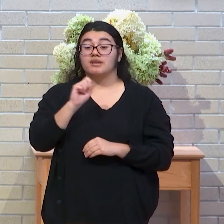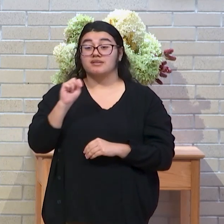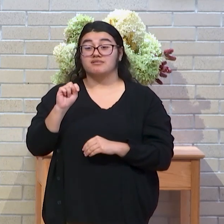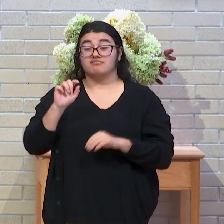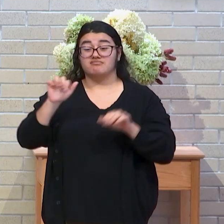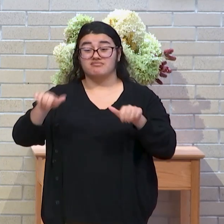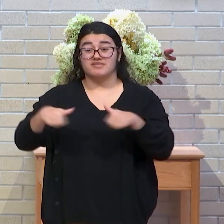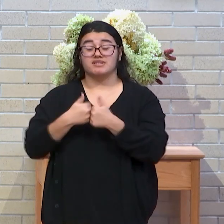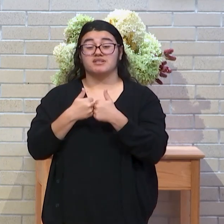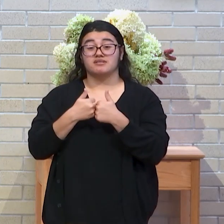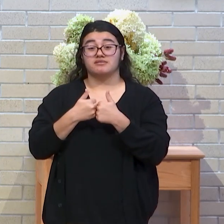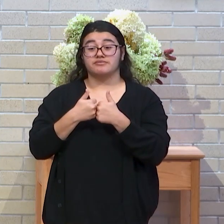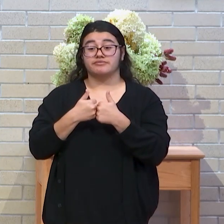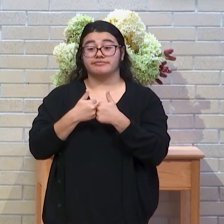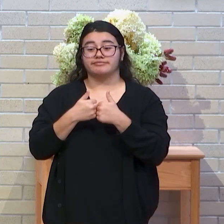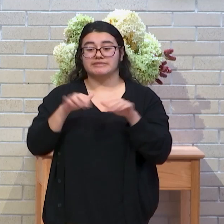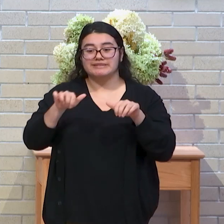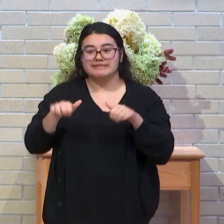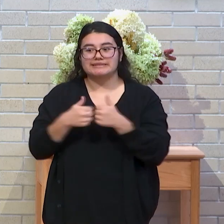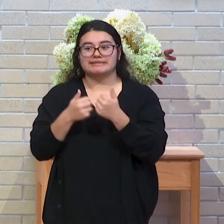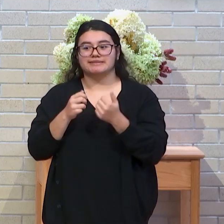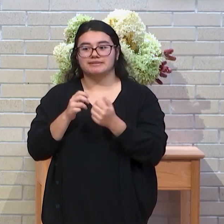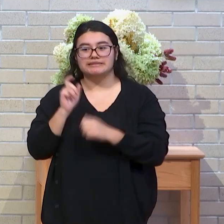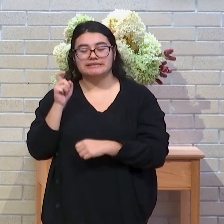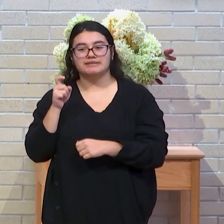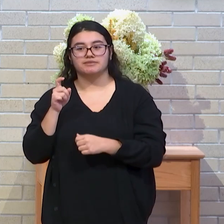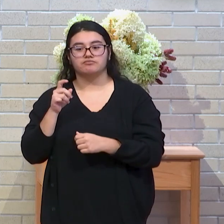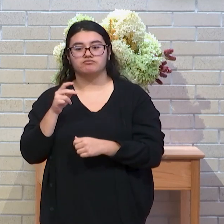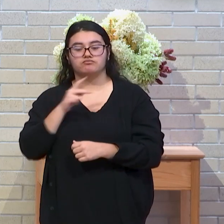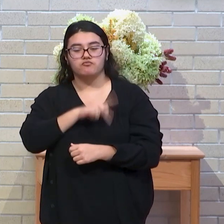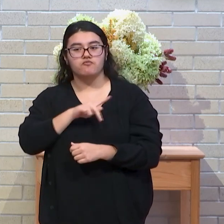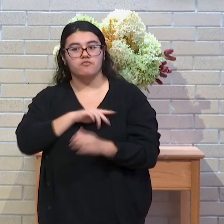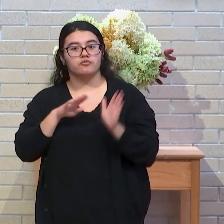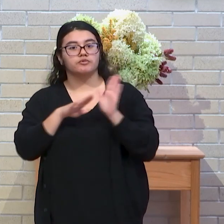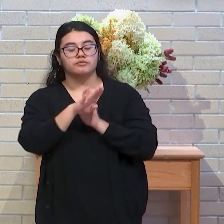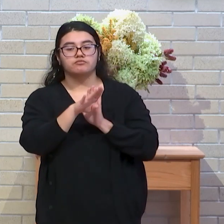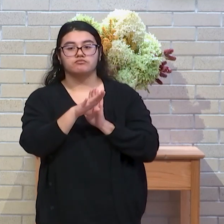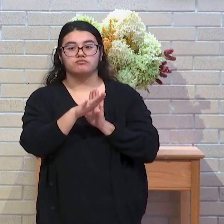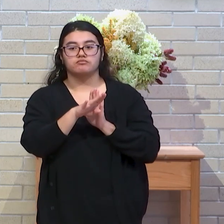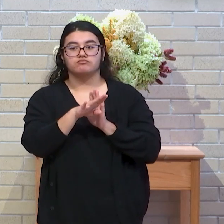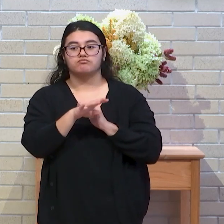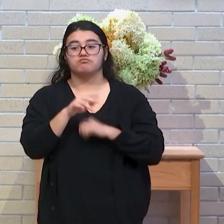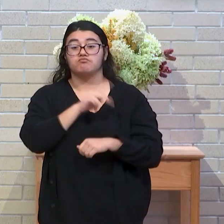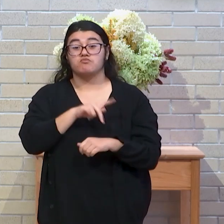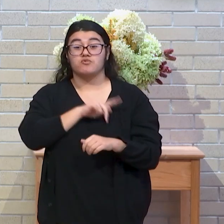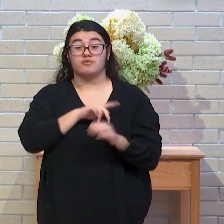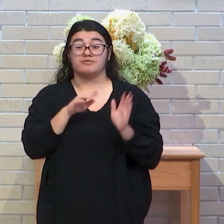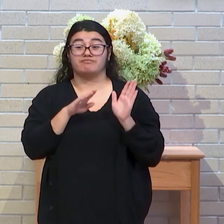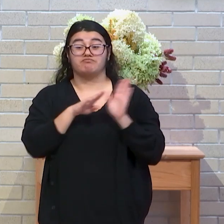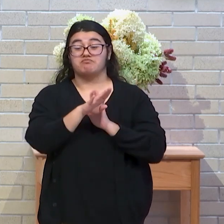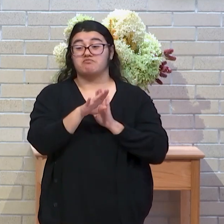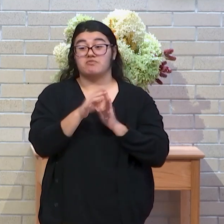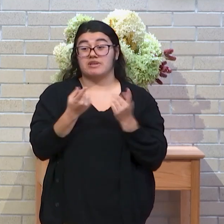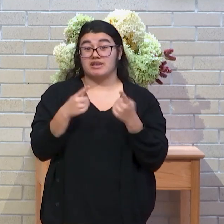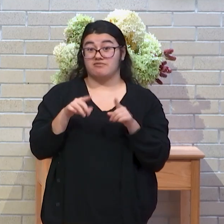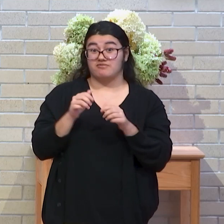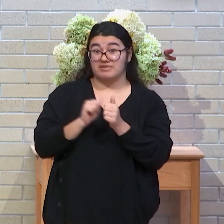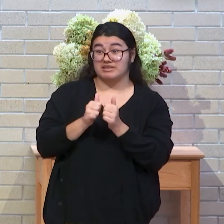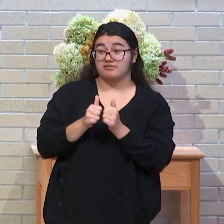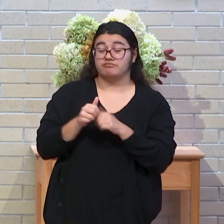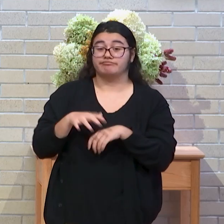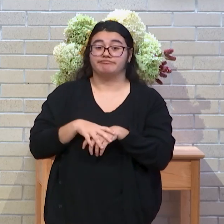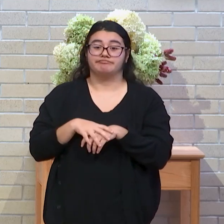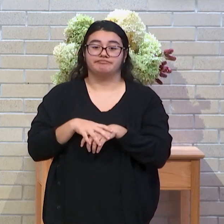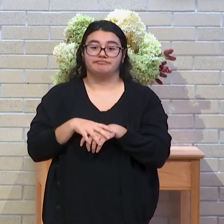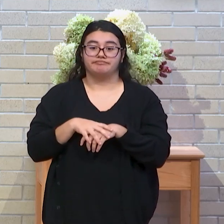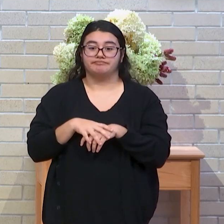grow as people. That can look like a lot of things. For some people, it's talking to somebody they try to avoid. For others, it's taking a class outside of their field.